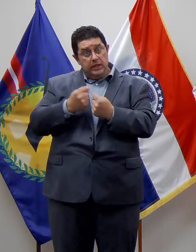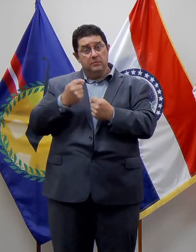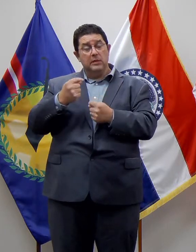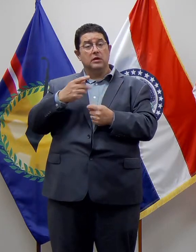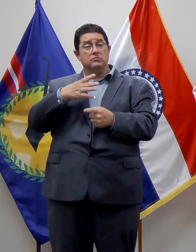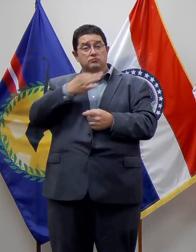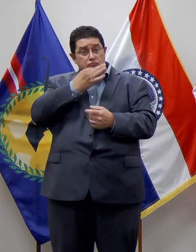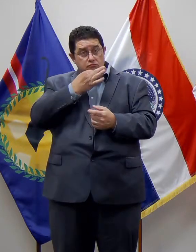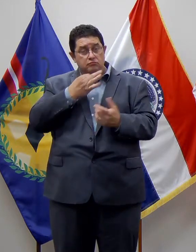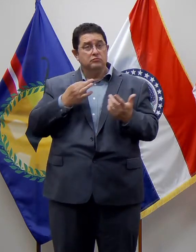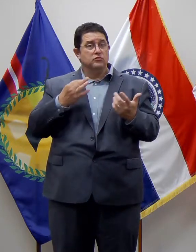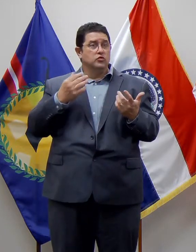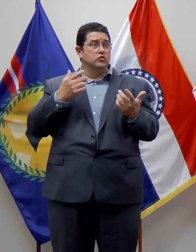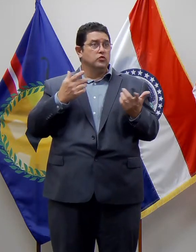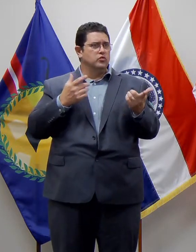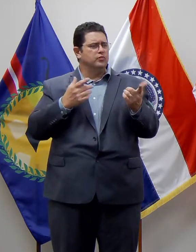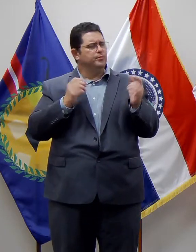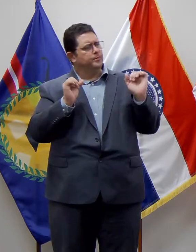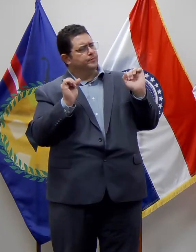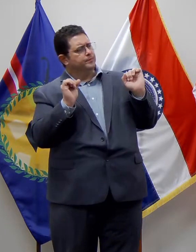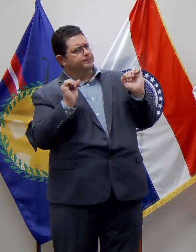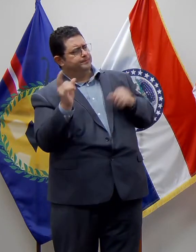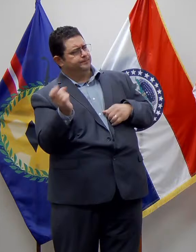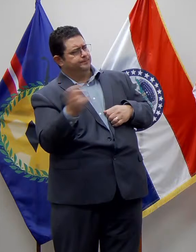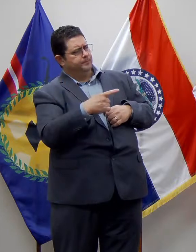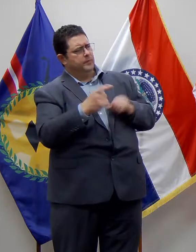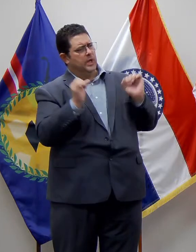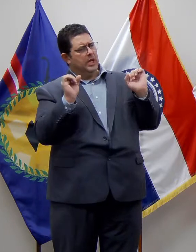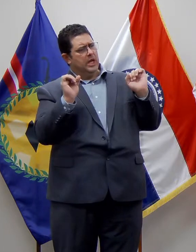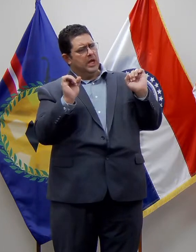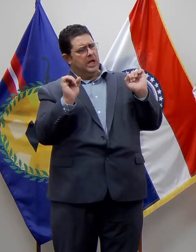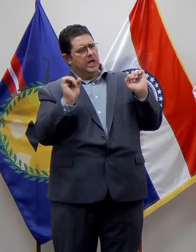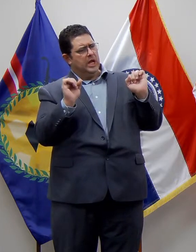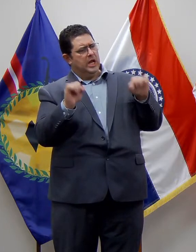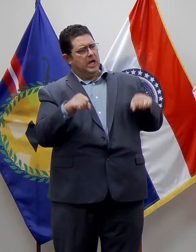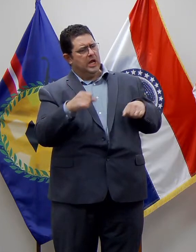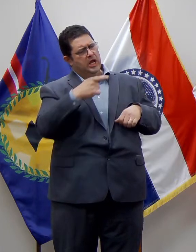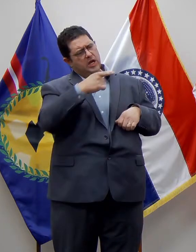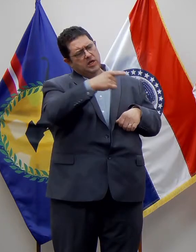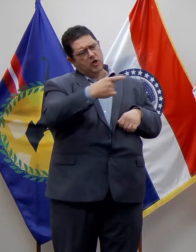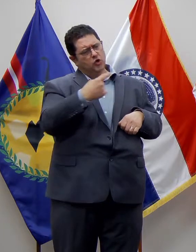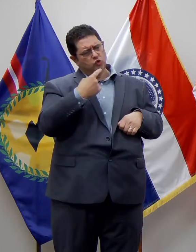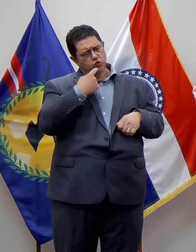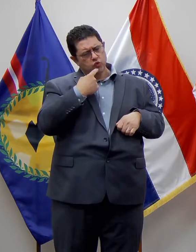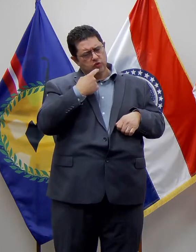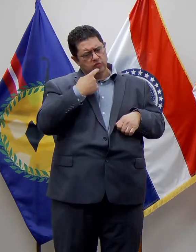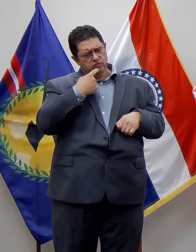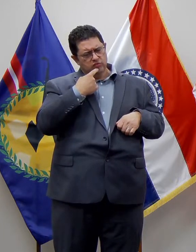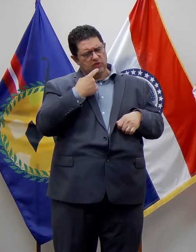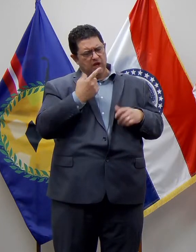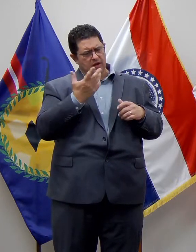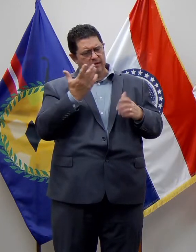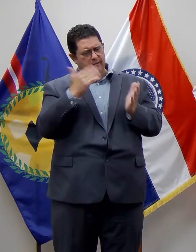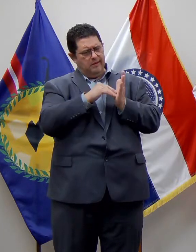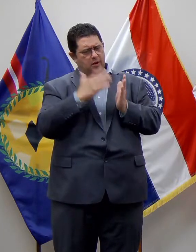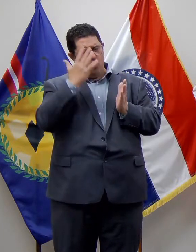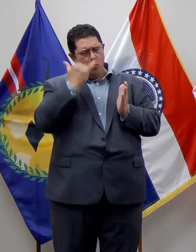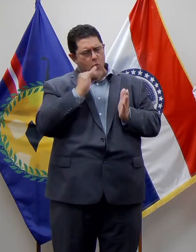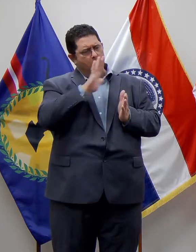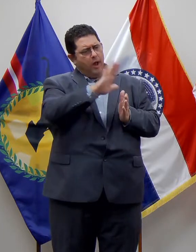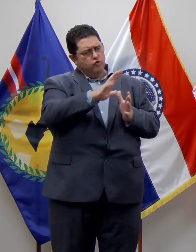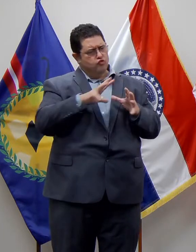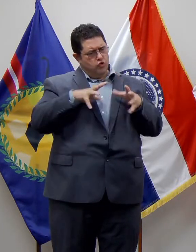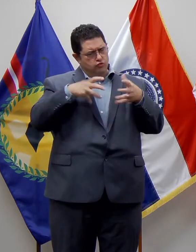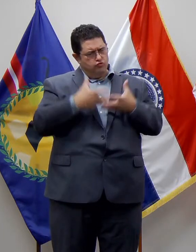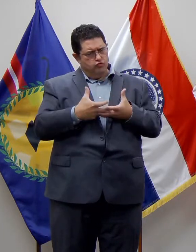right direction. Can you just reiterate, like, why your administration is fighting so hard for this mask mandate when you've also